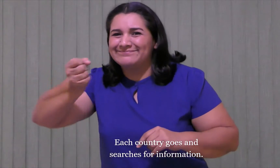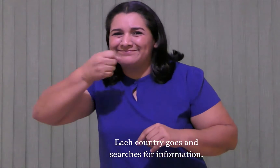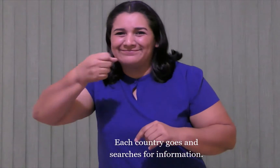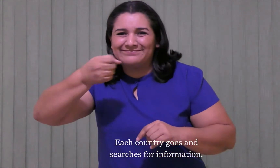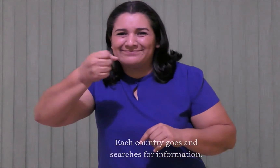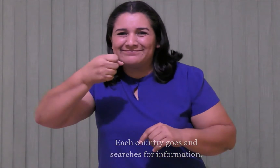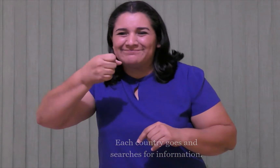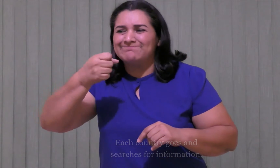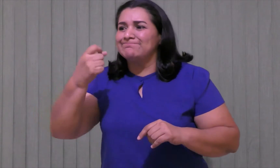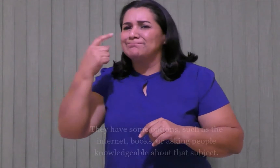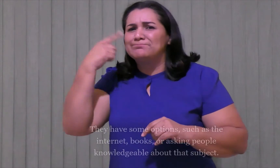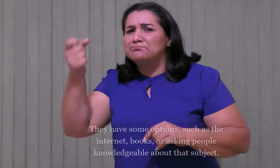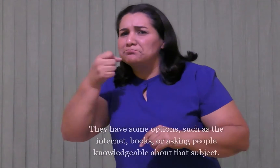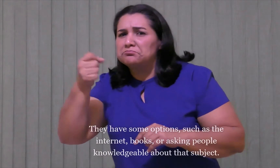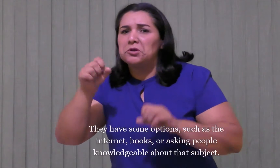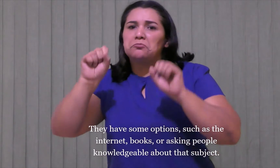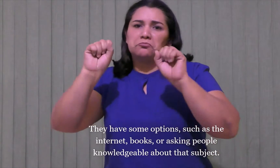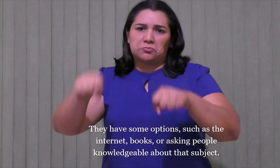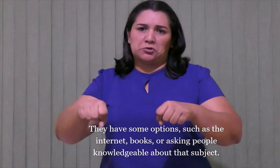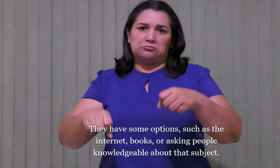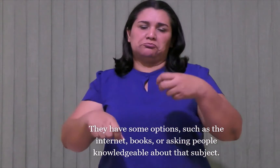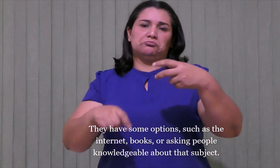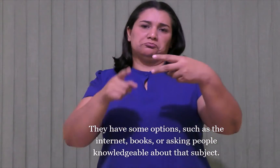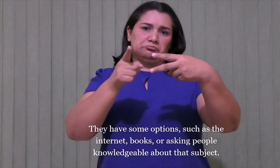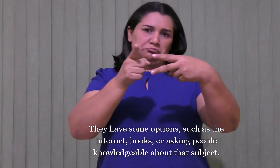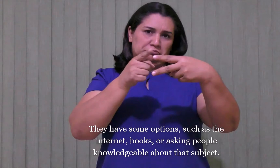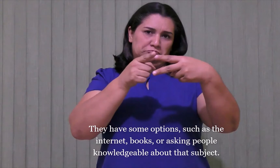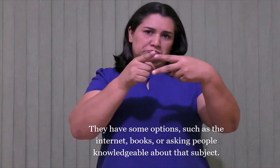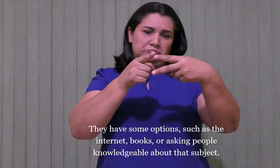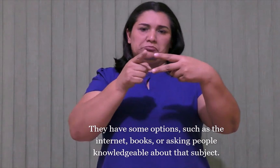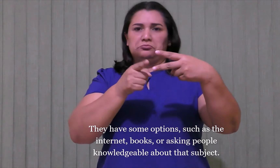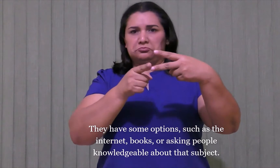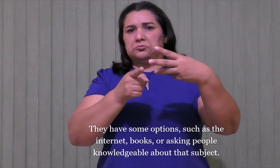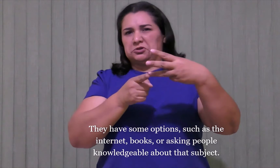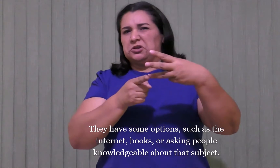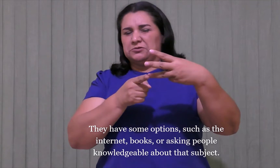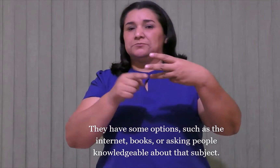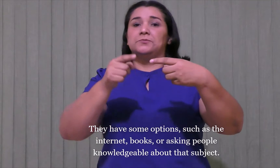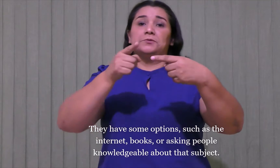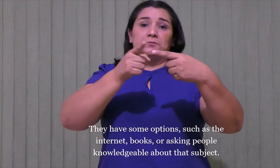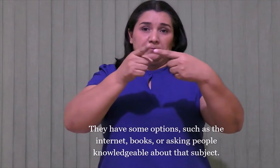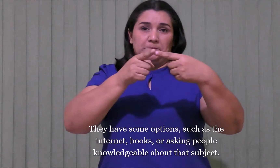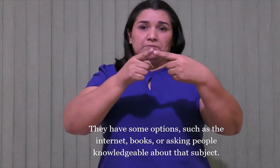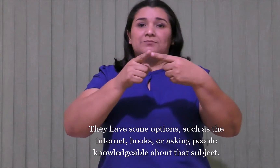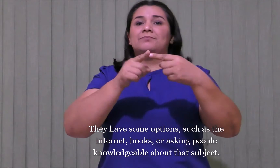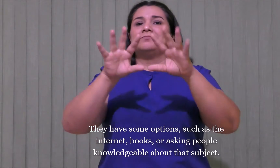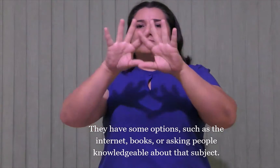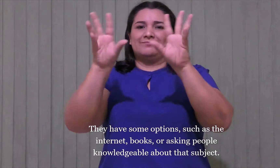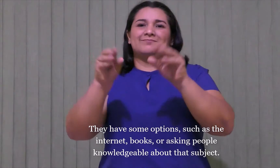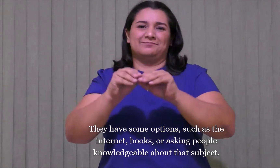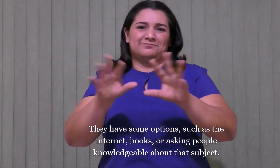for information. They have some options, such as the